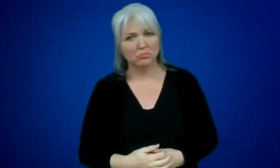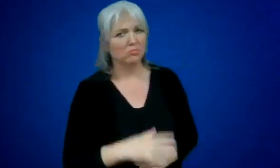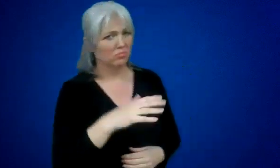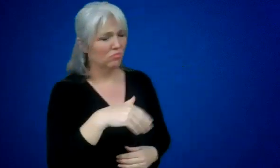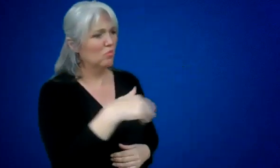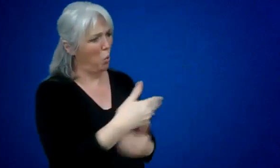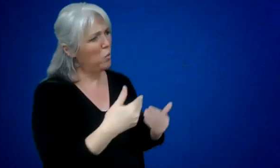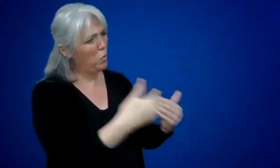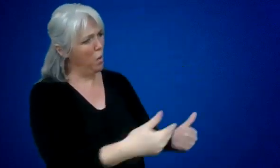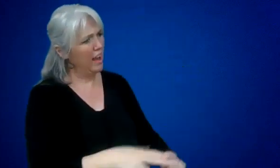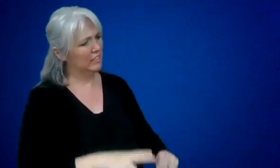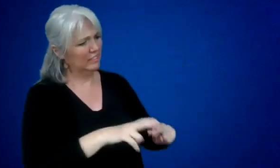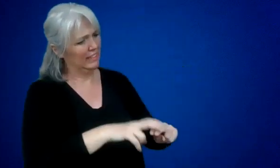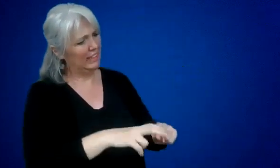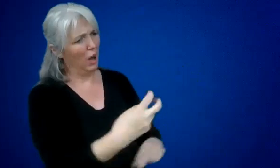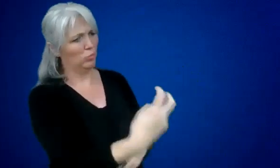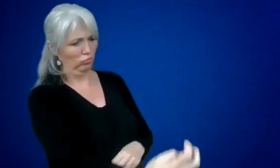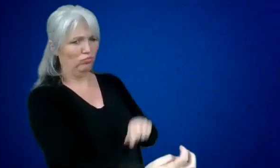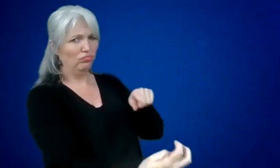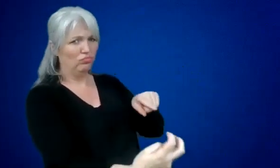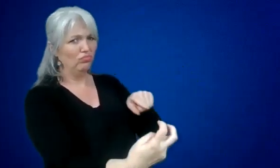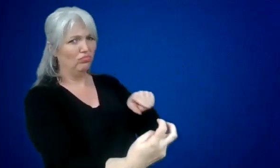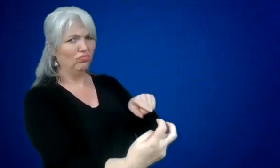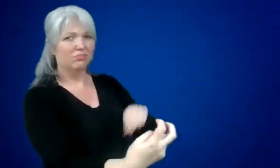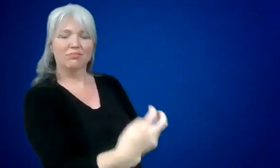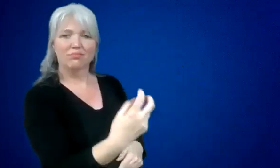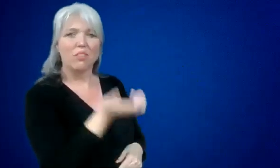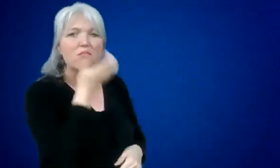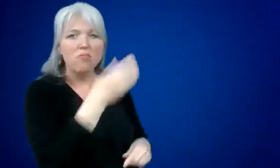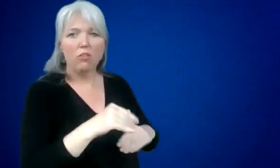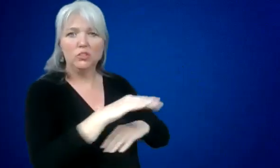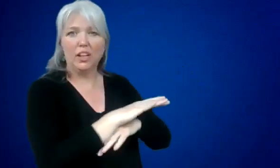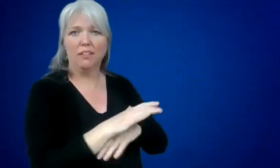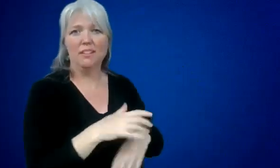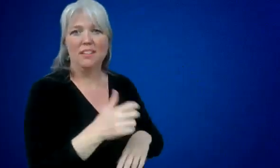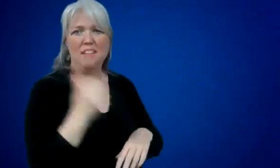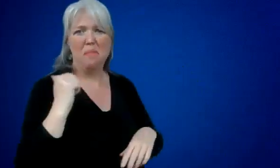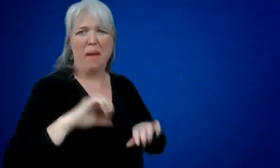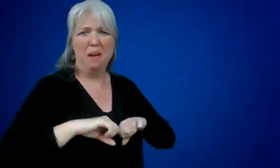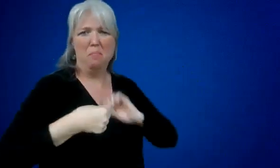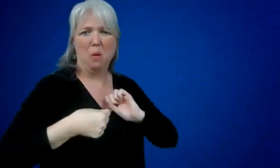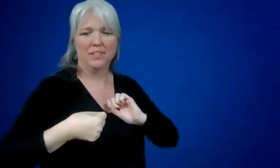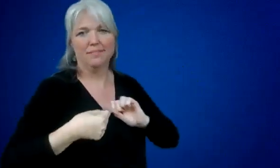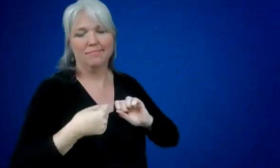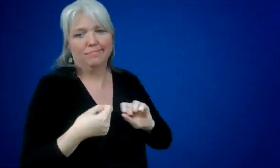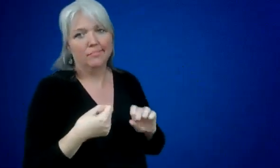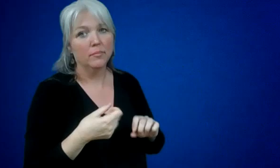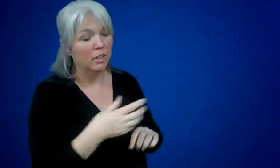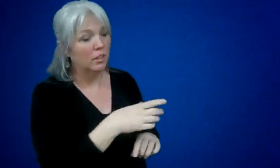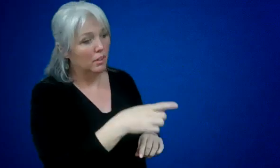sit down, she said, pointing at a lawn chair with the back all busted out of it. But sit down